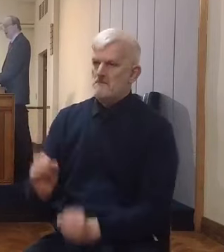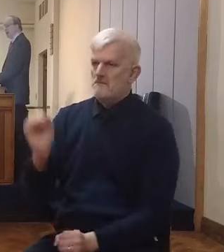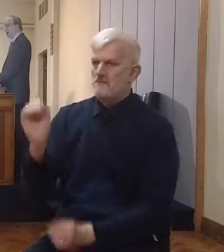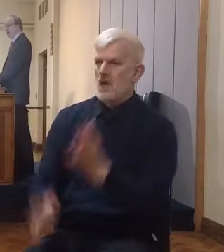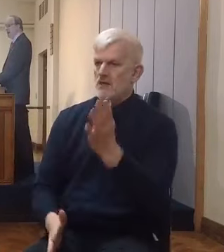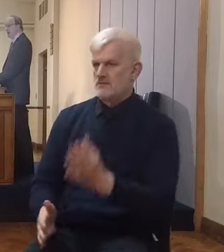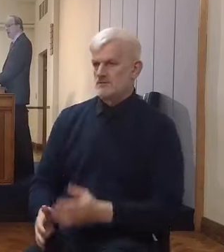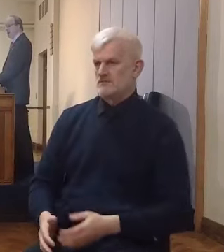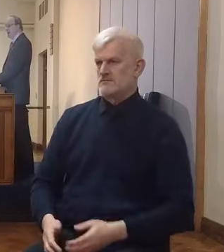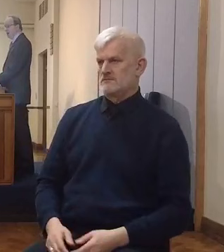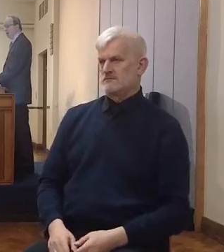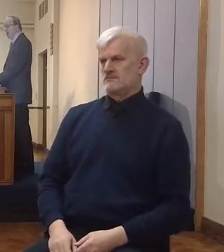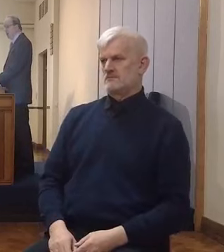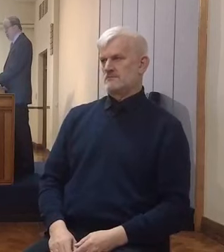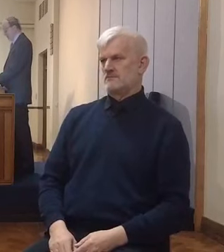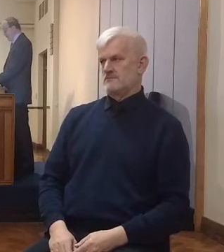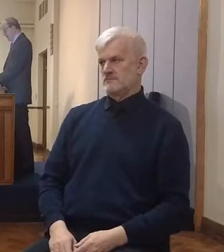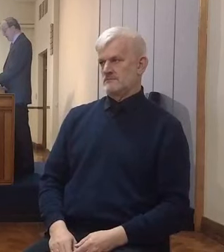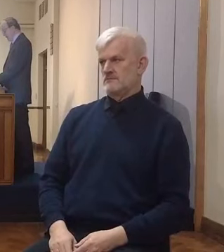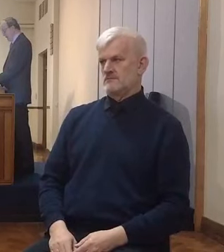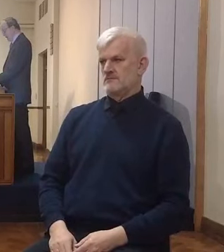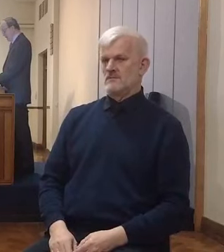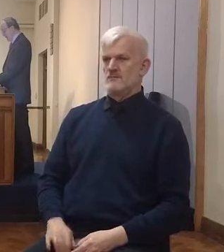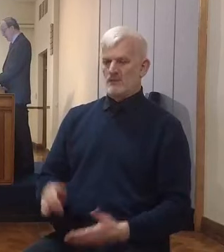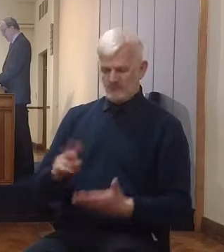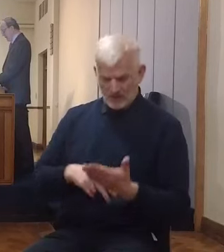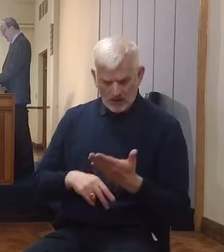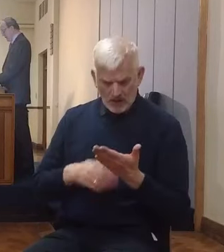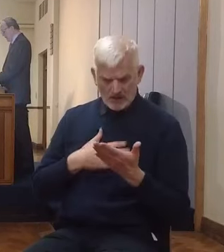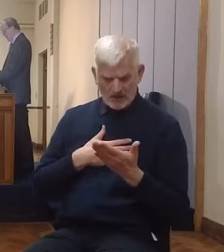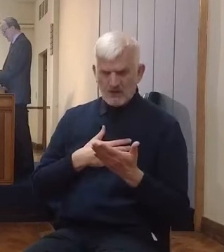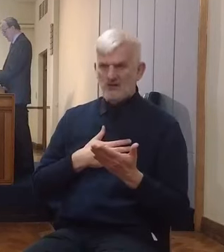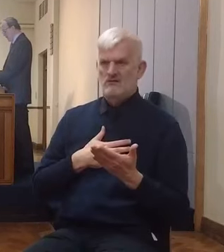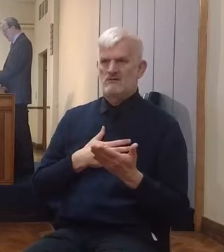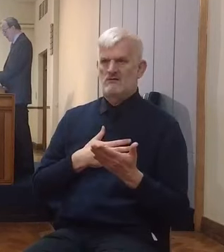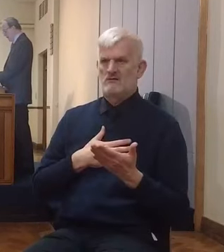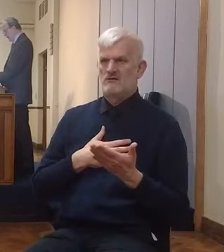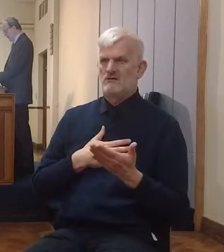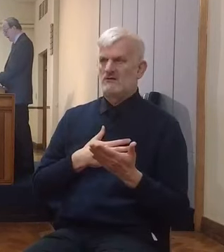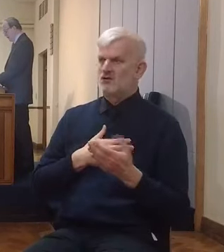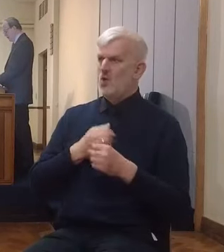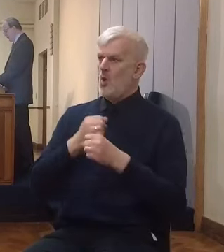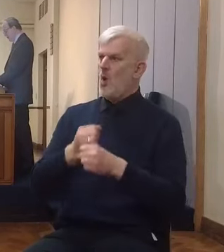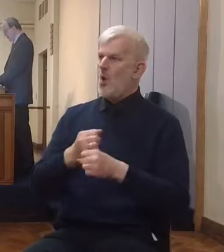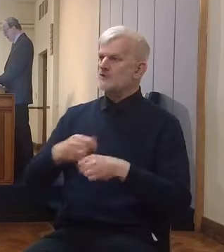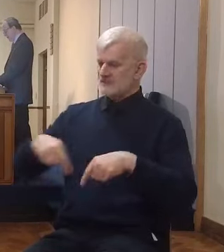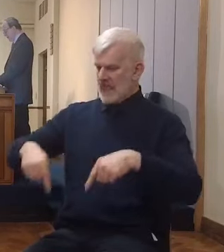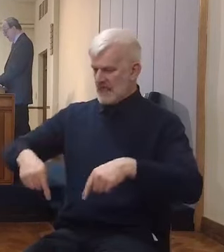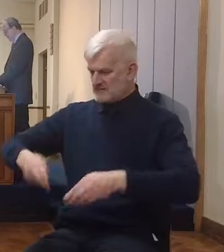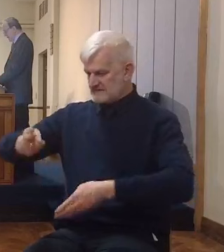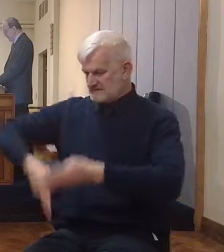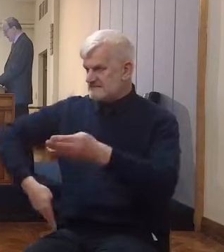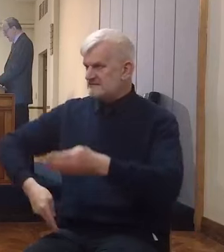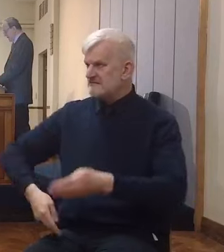with fire. We might tend to recoil at the idea of hamstringing the